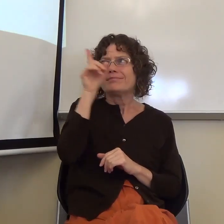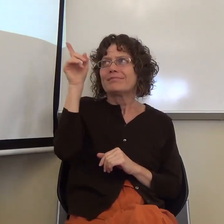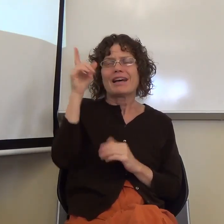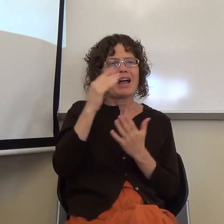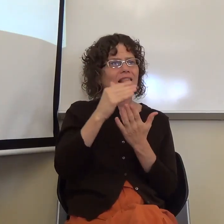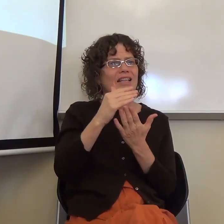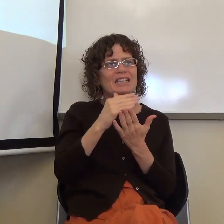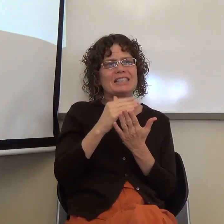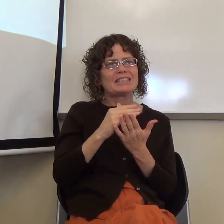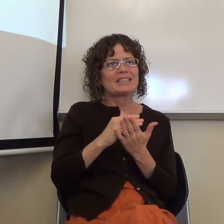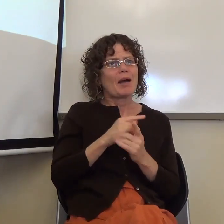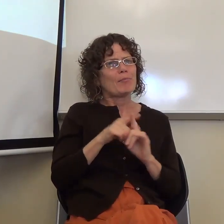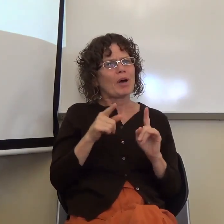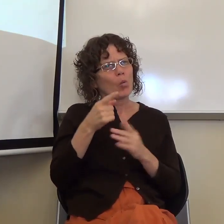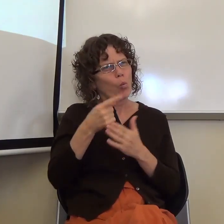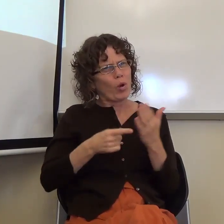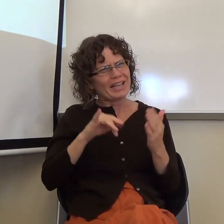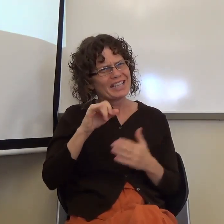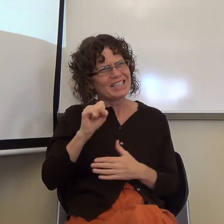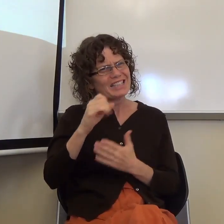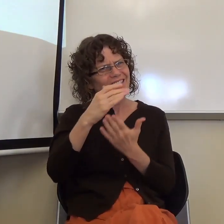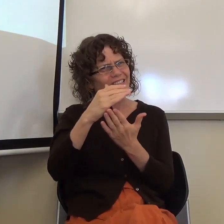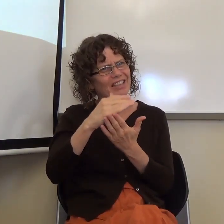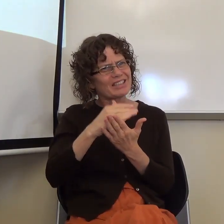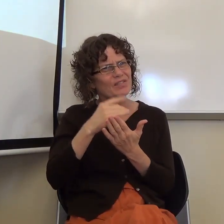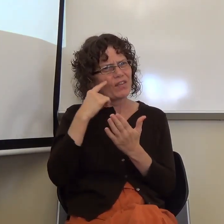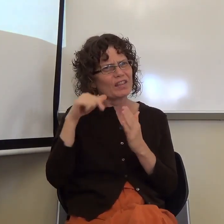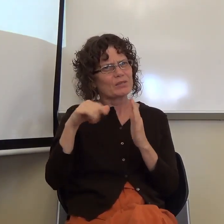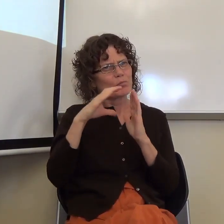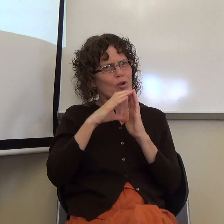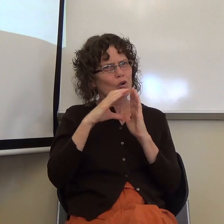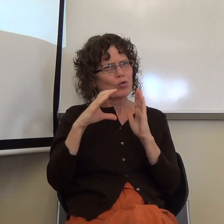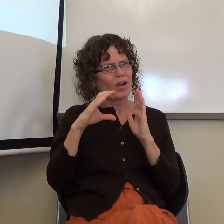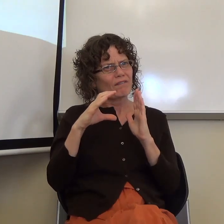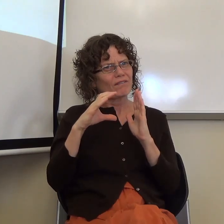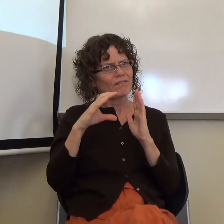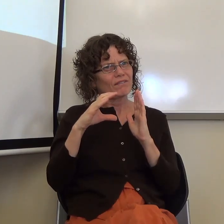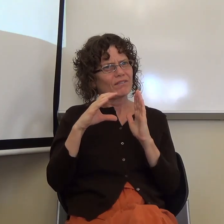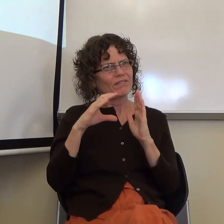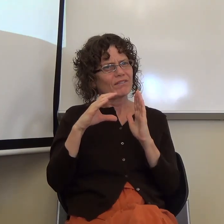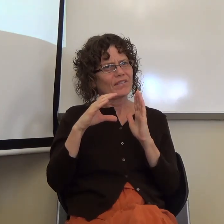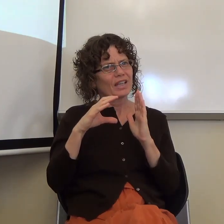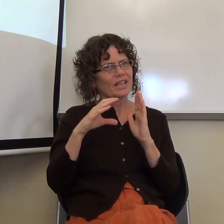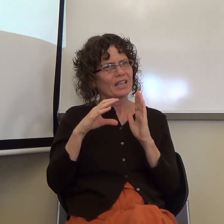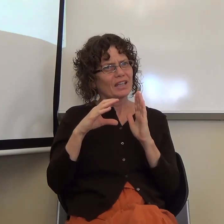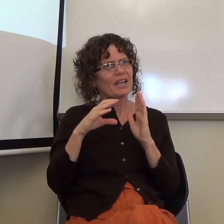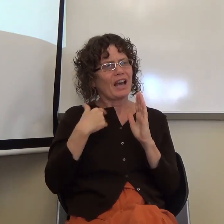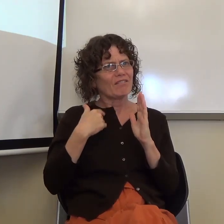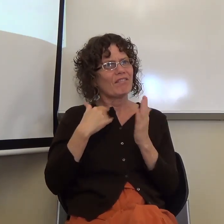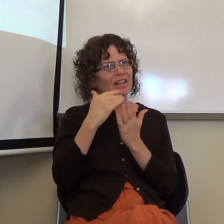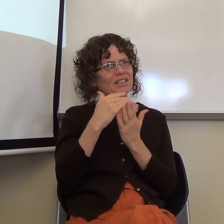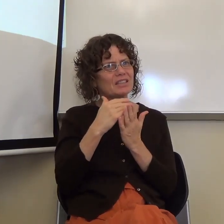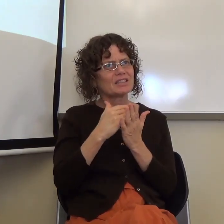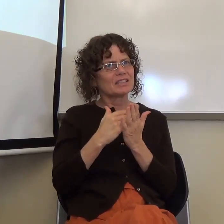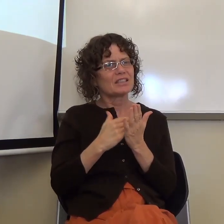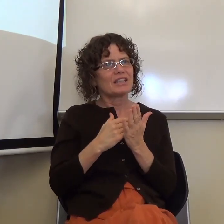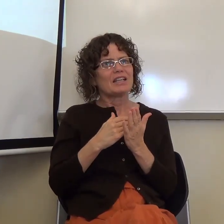list, but what is the list in this paragraph? There is a list. As the Indian Navy began